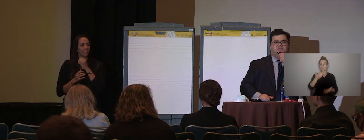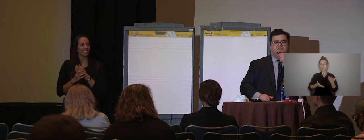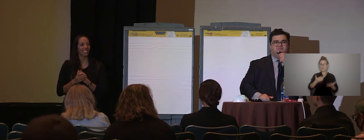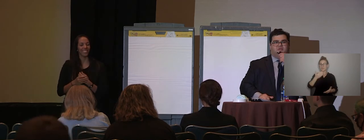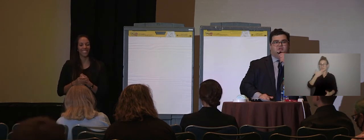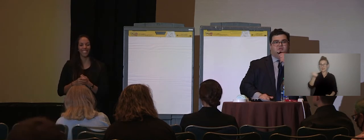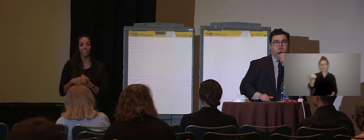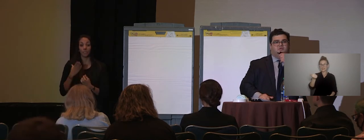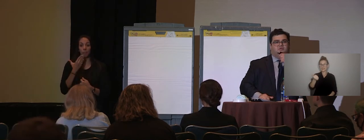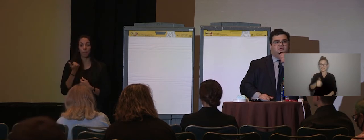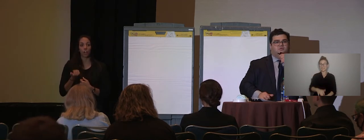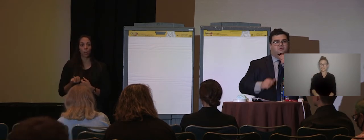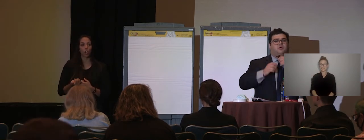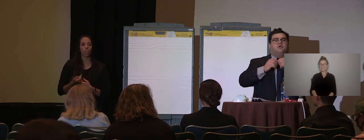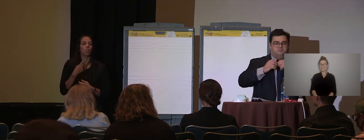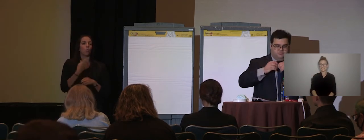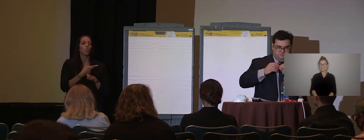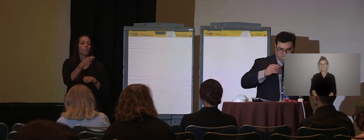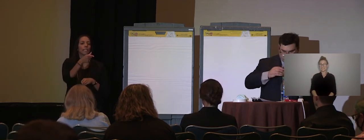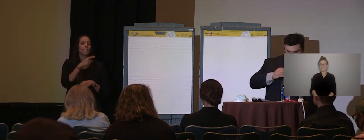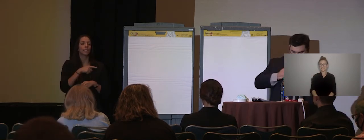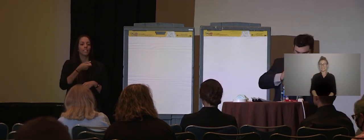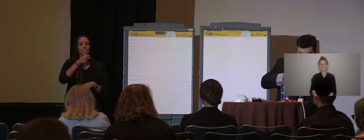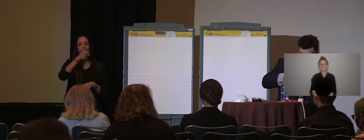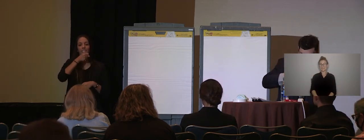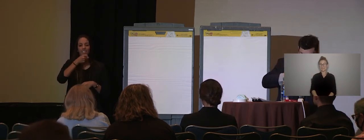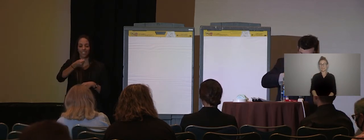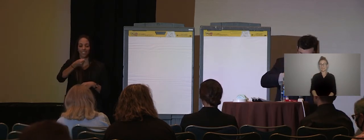Okay, maybe this is better. Okay.